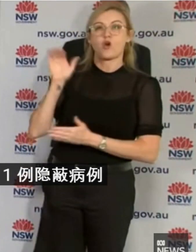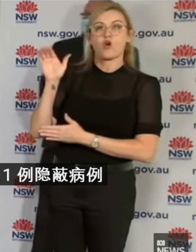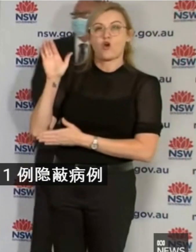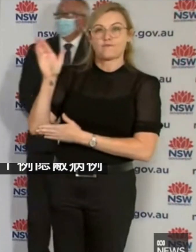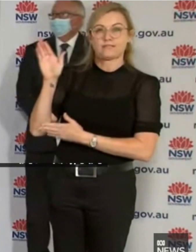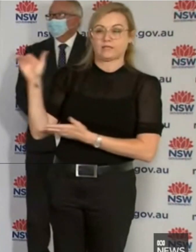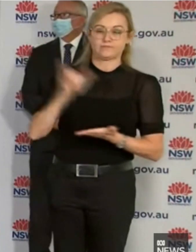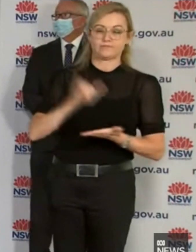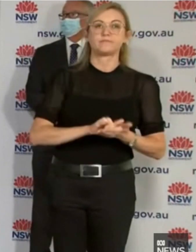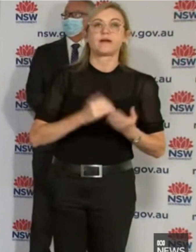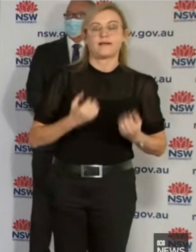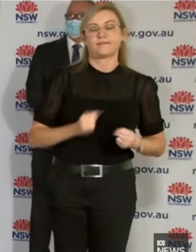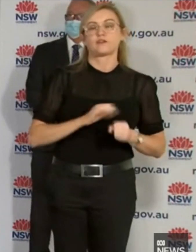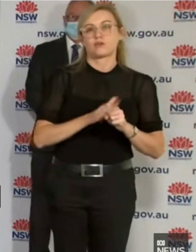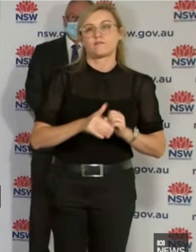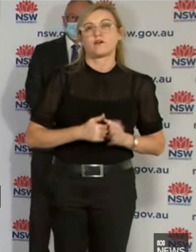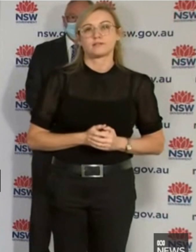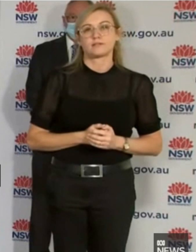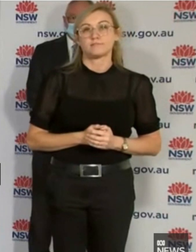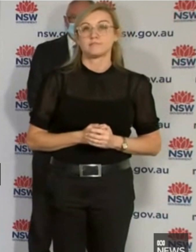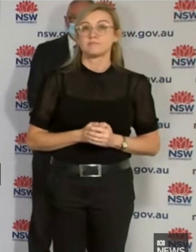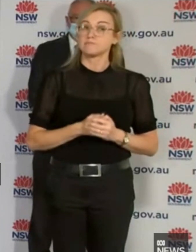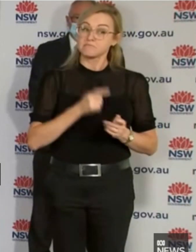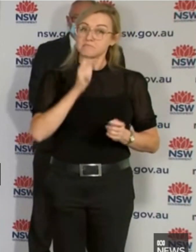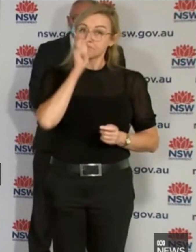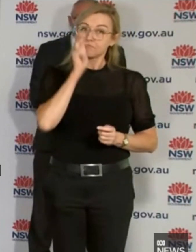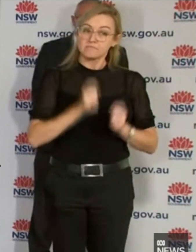acquired. We continue to see really good testing numbers with